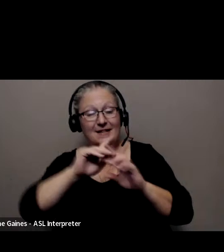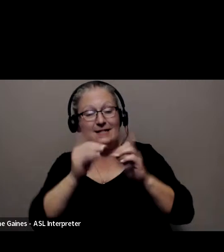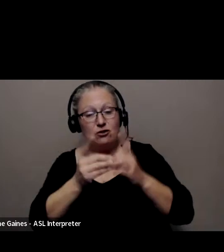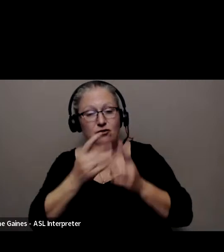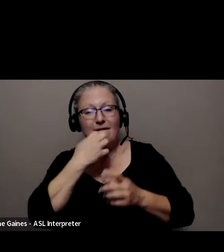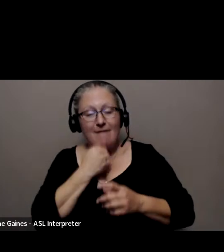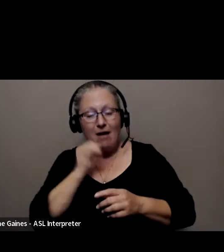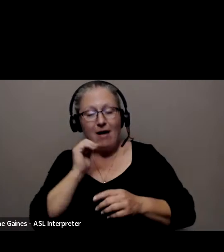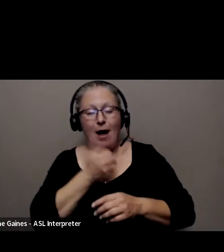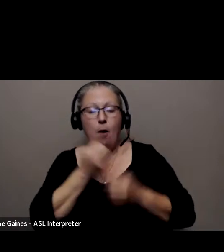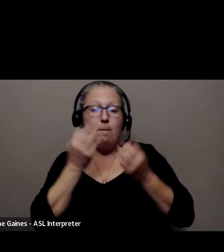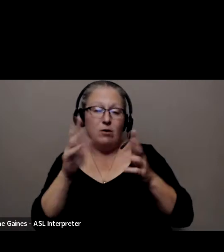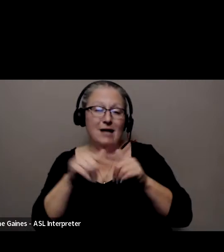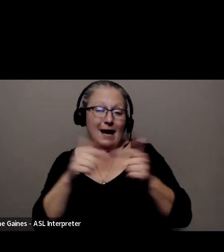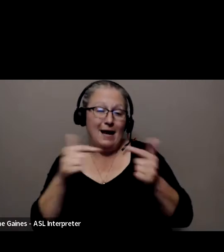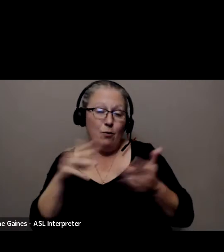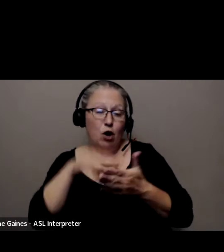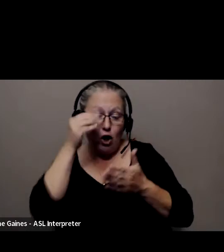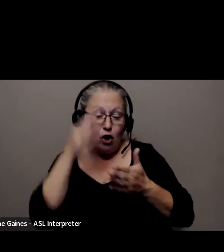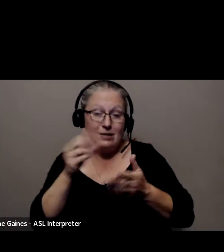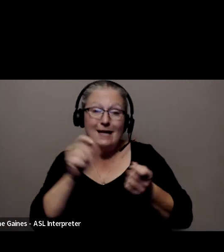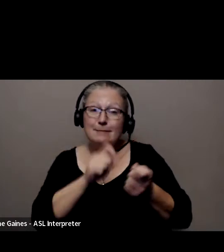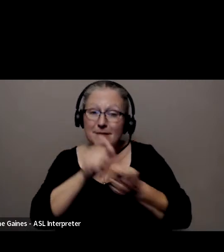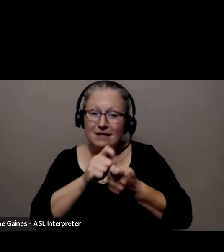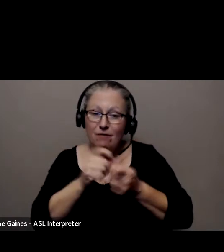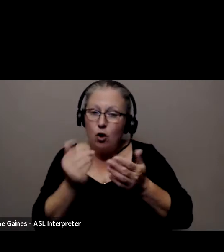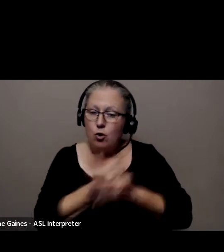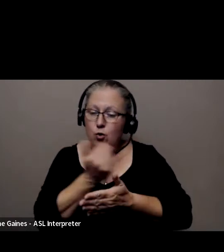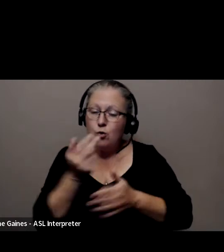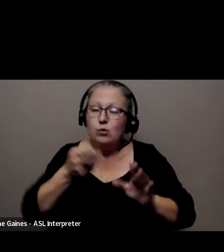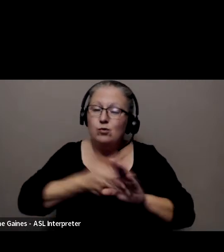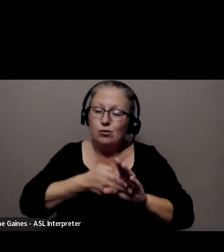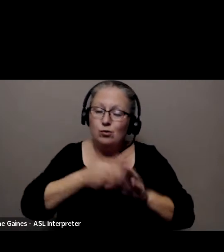our multilingual learners and more specifically our newcomer students.